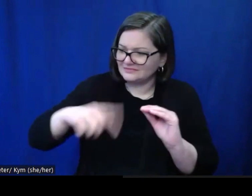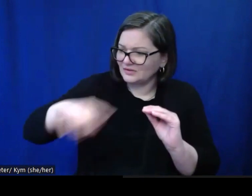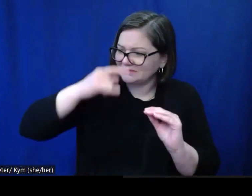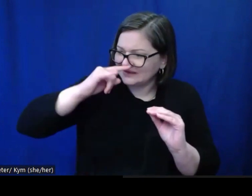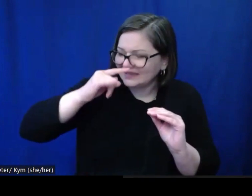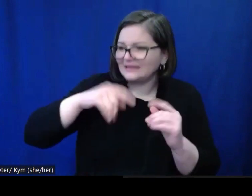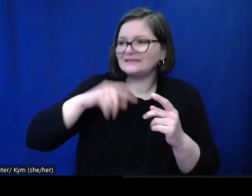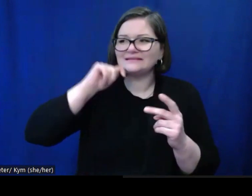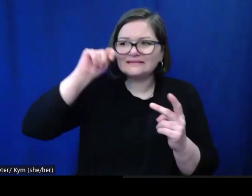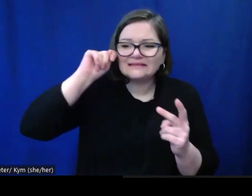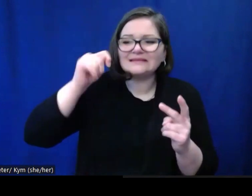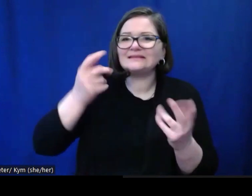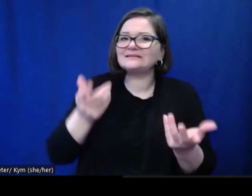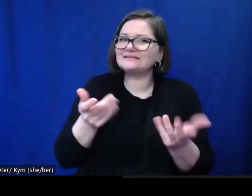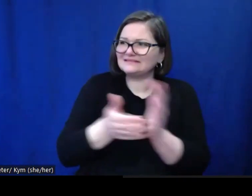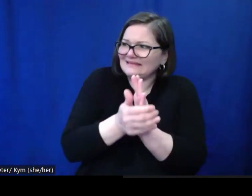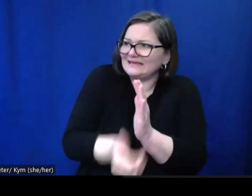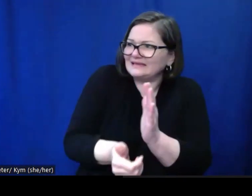adolescents skills,